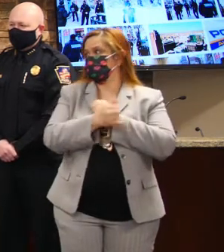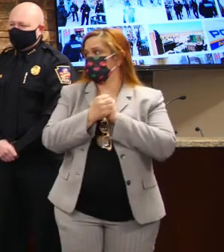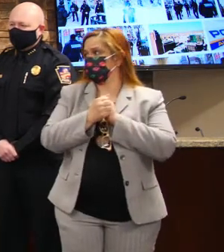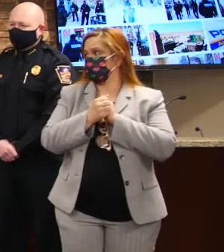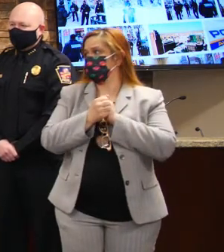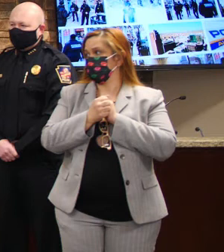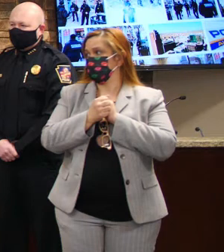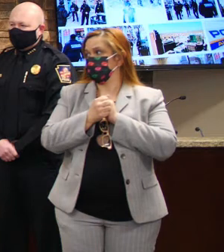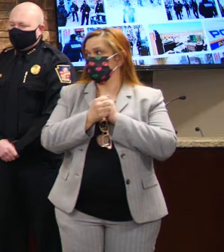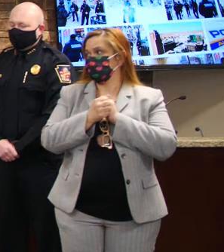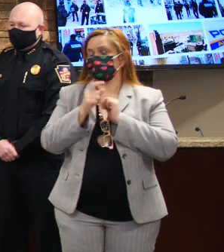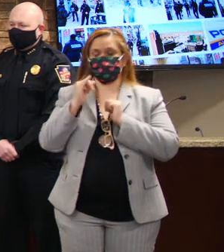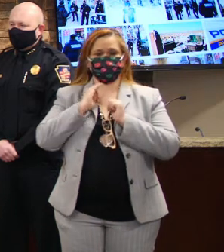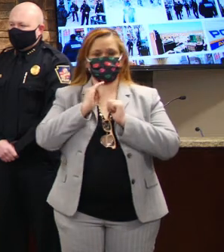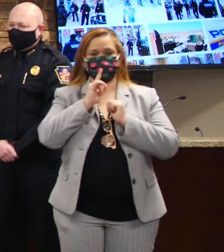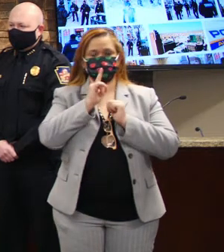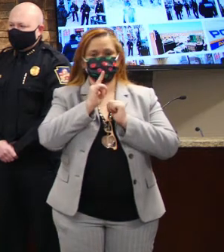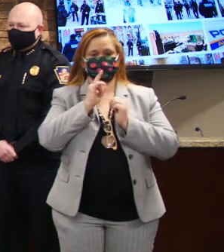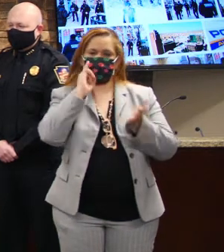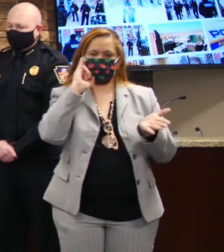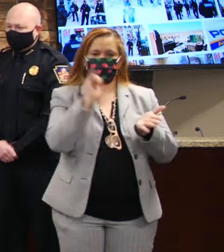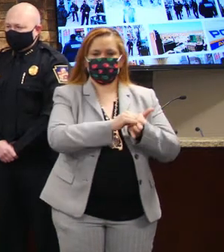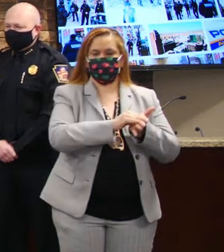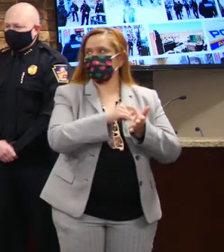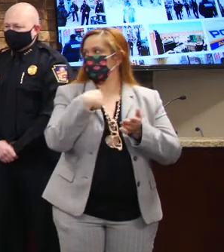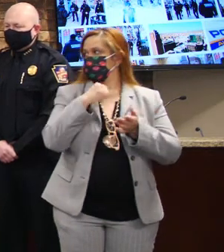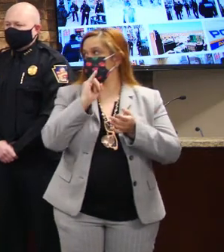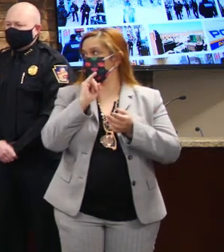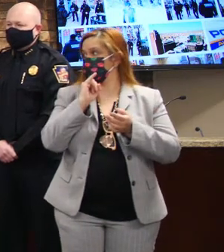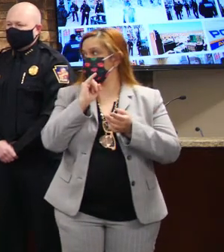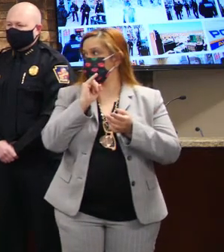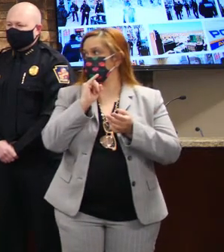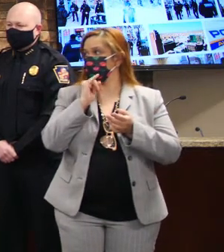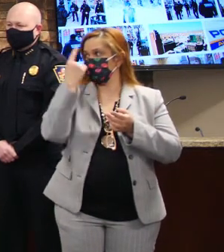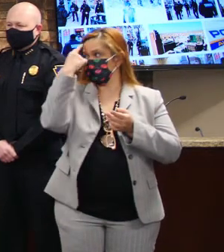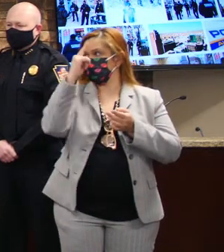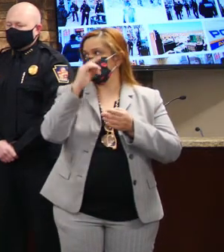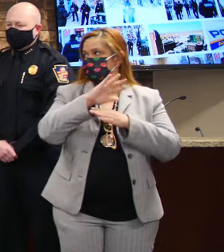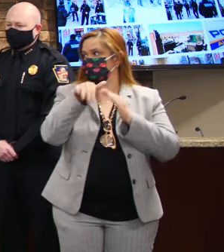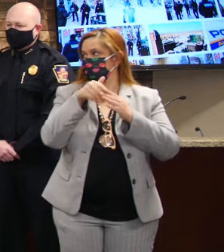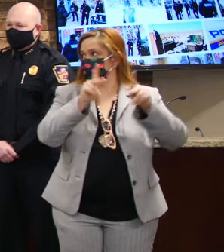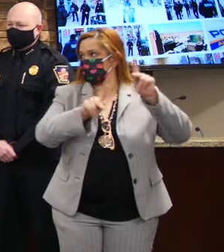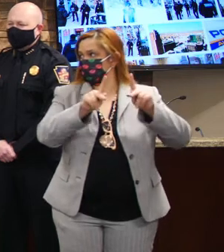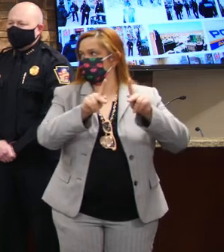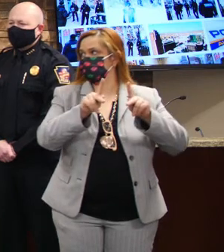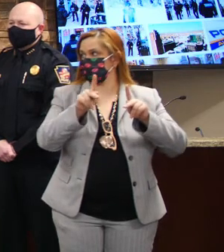I'm also humbled to say that this has opened my eyes to a lot of things. This has opened my eyes to build